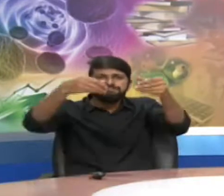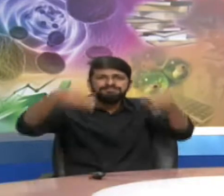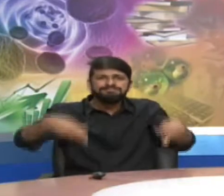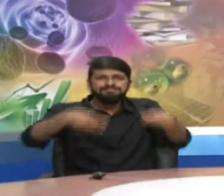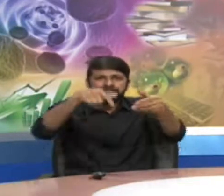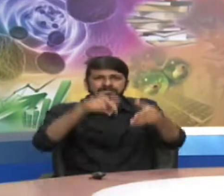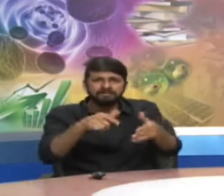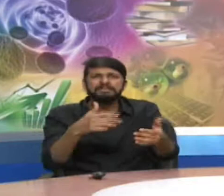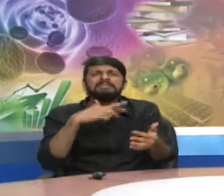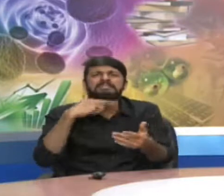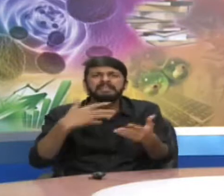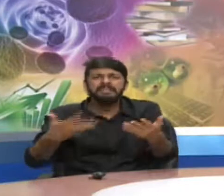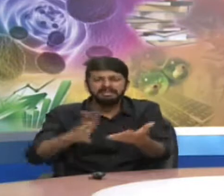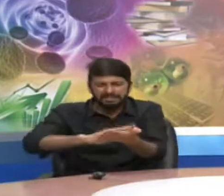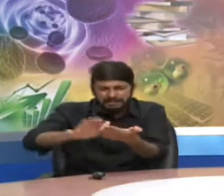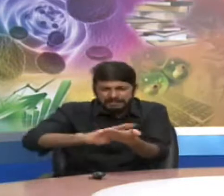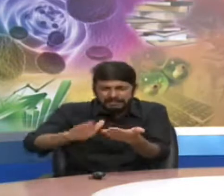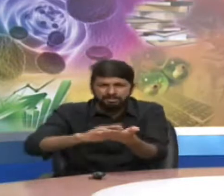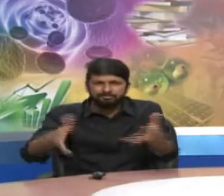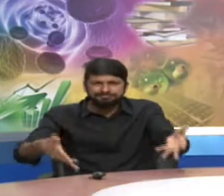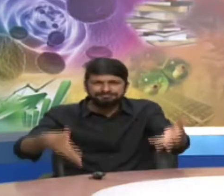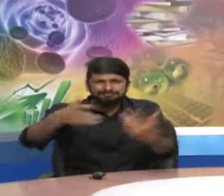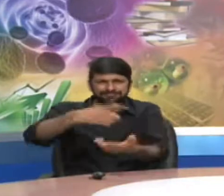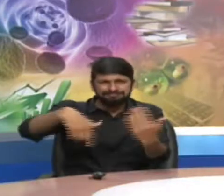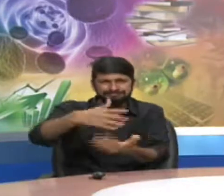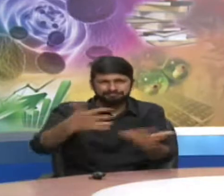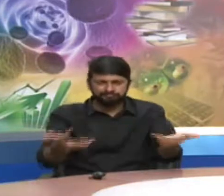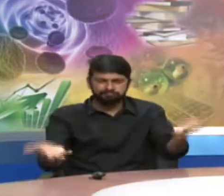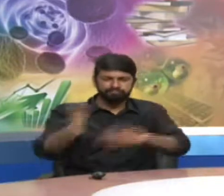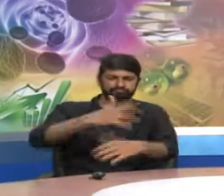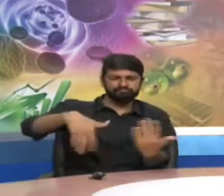and let the impurities in it settle down.